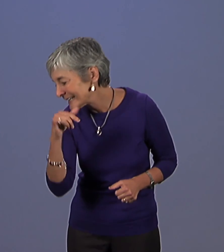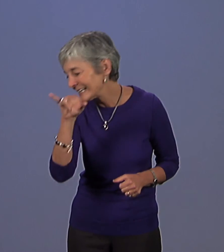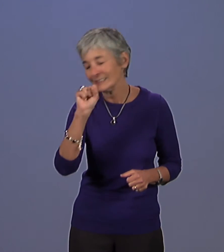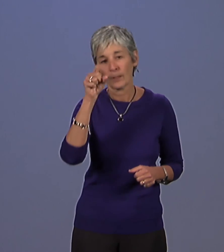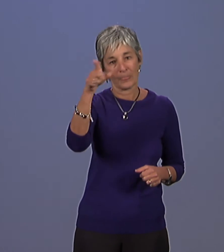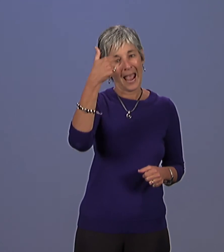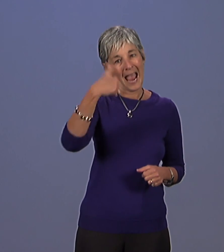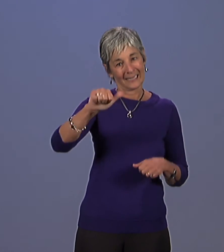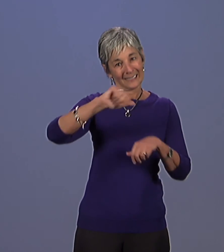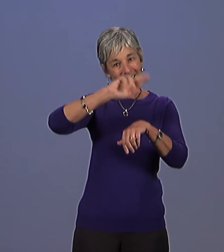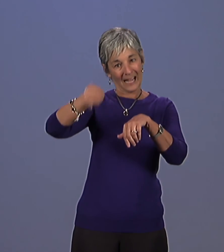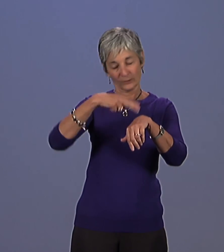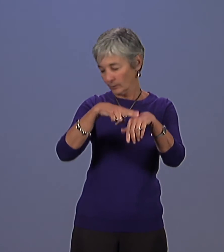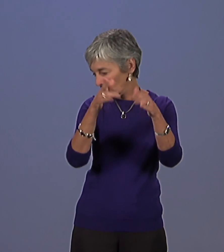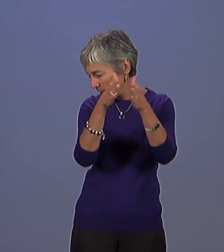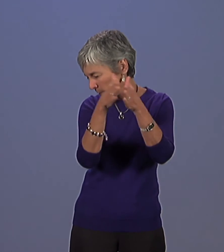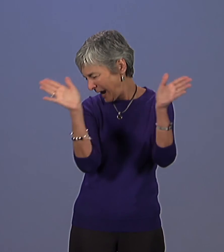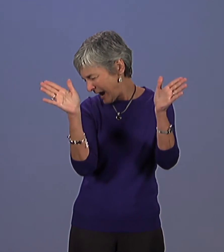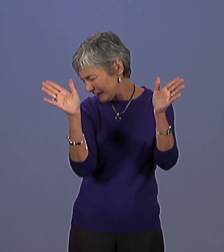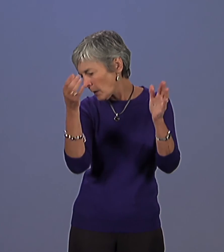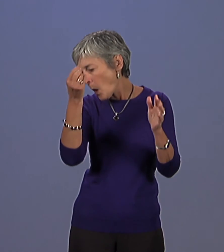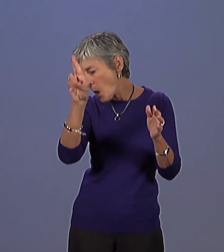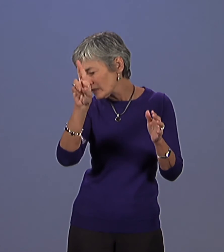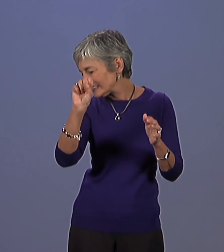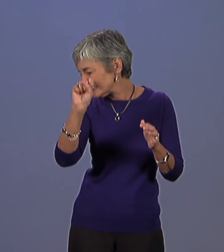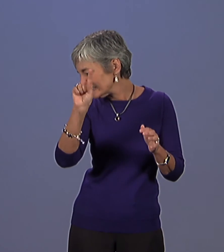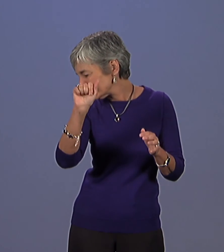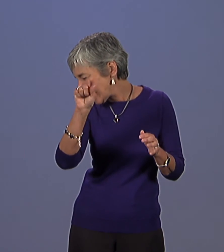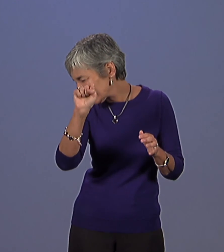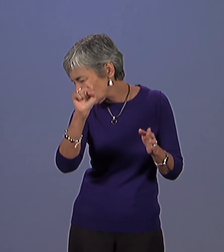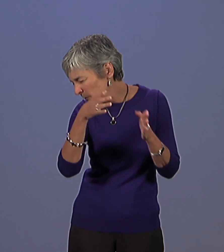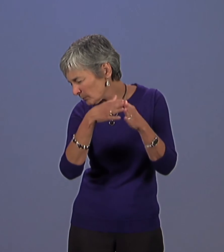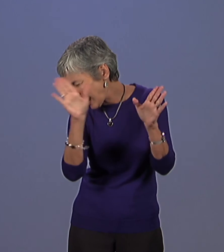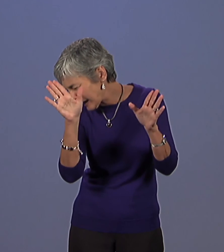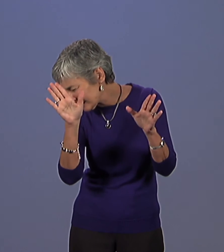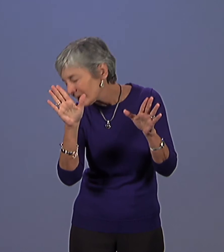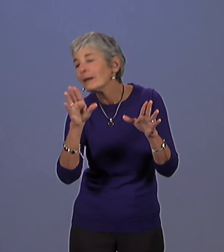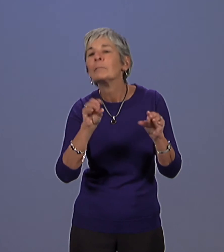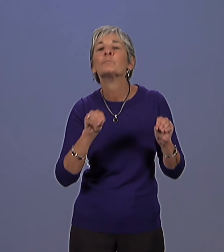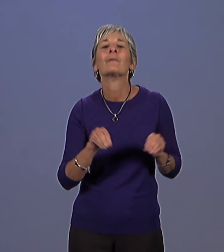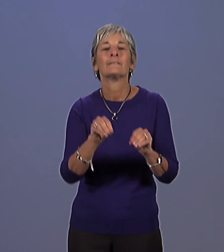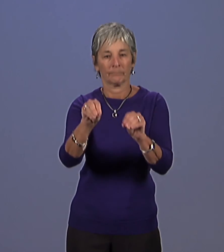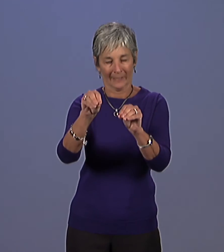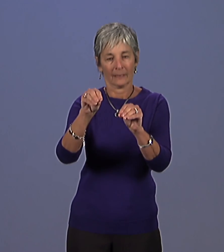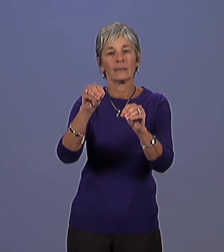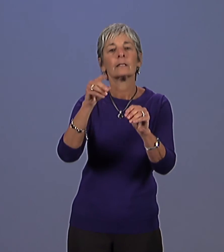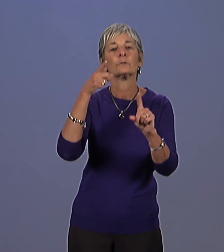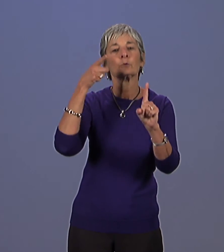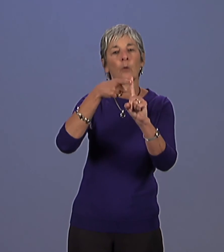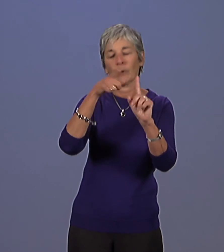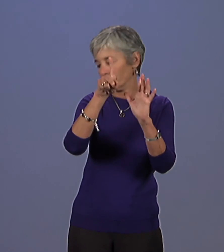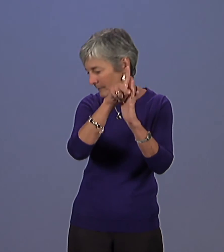The next question says, is there any nationwide or statewide movement towards policy